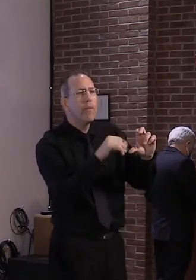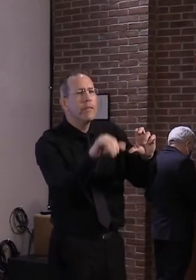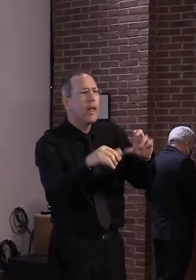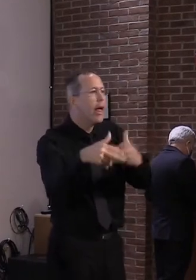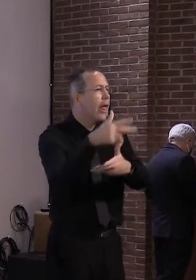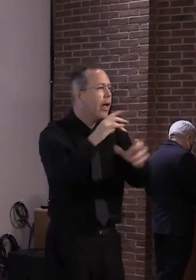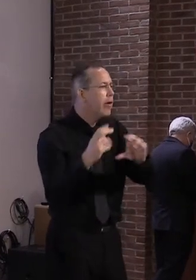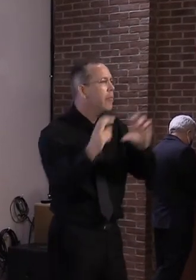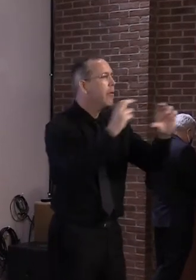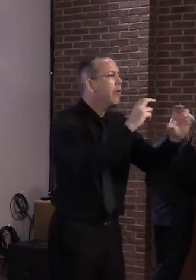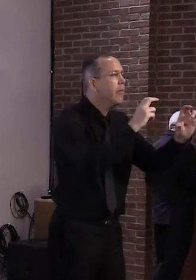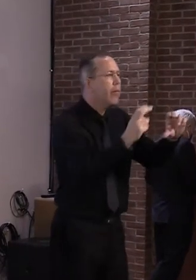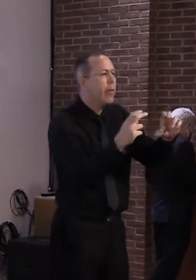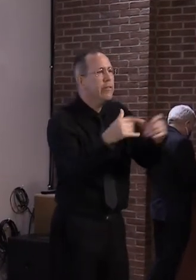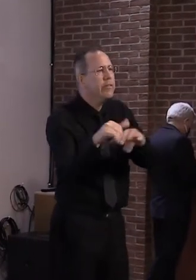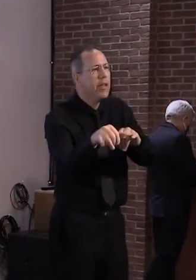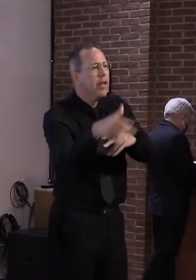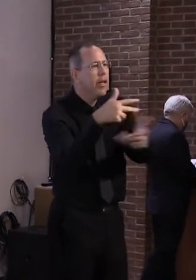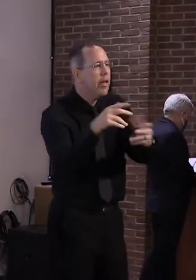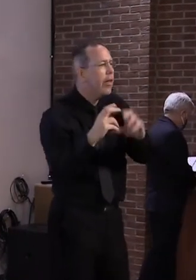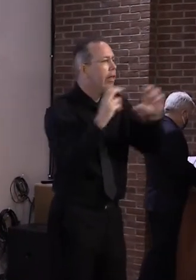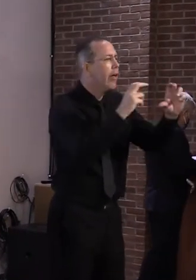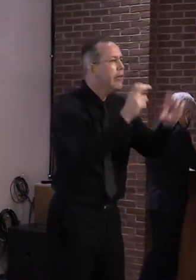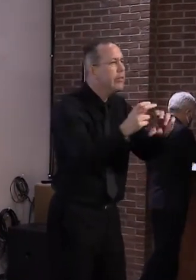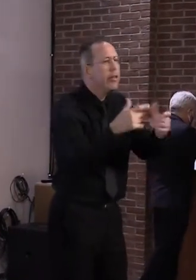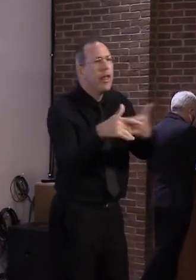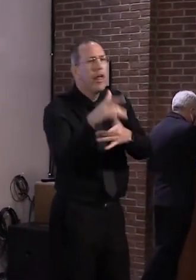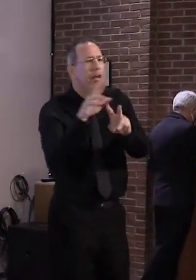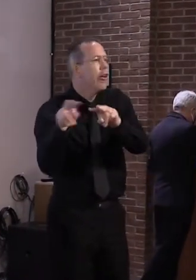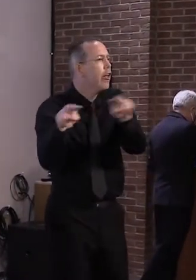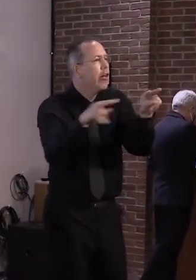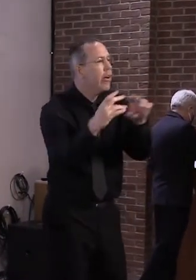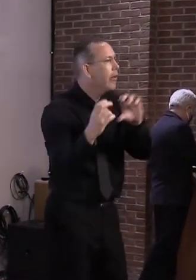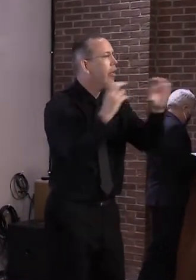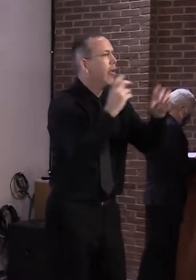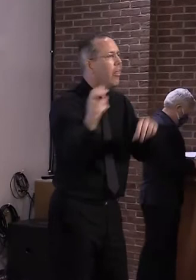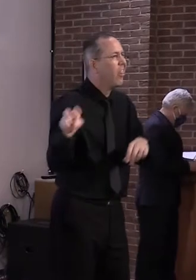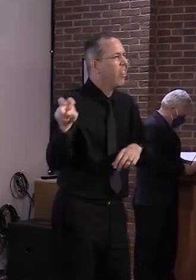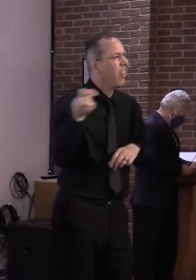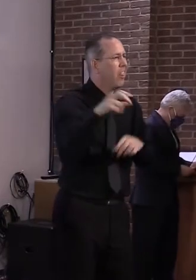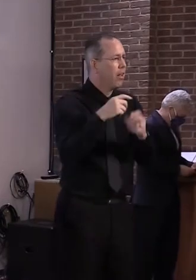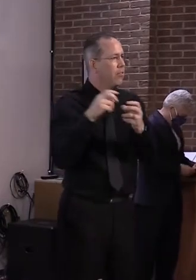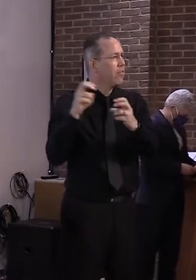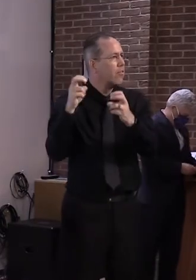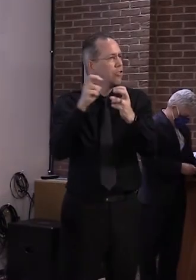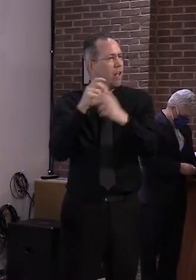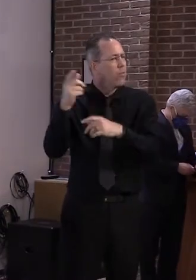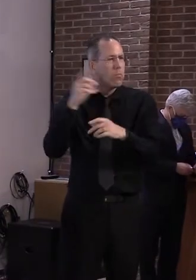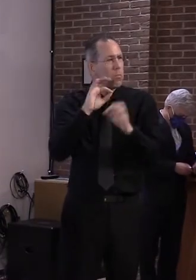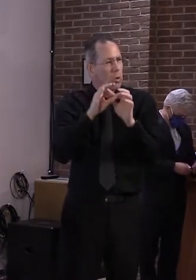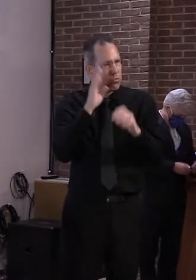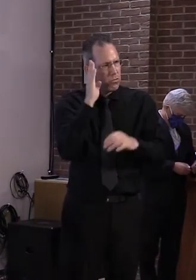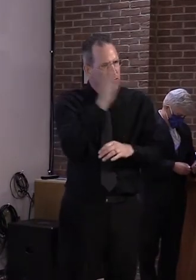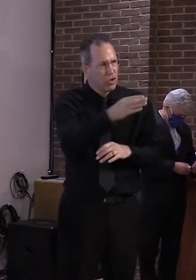get to Vermont. We might make allowances for something like that, but we're just contemplating that that concept at this